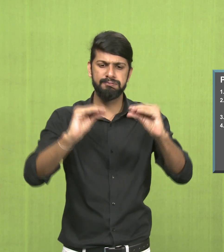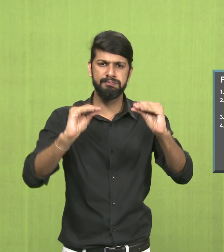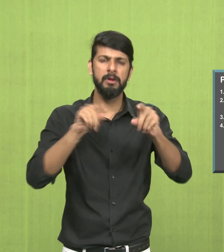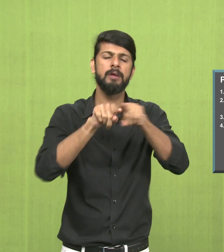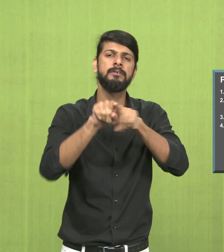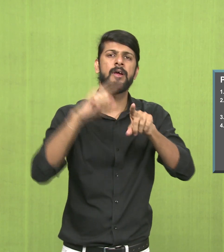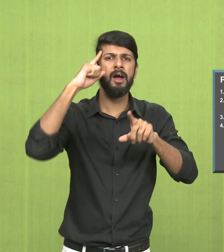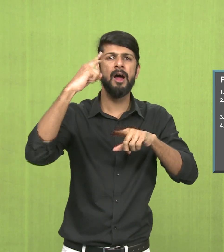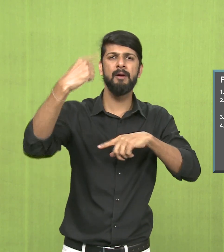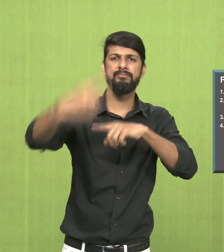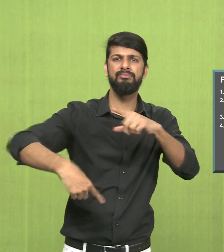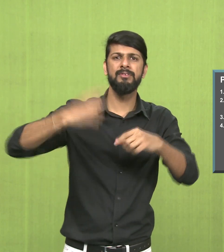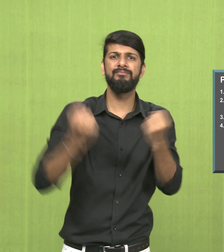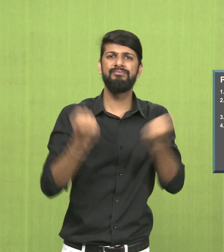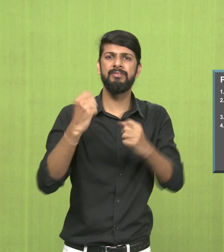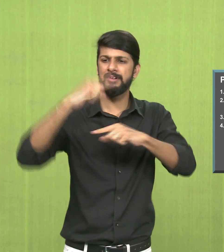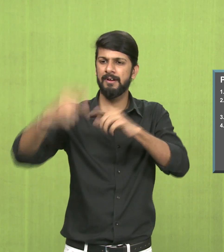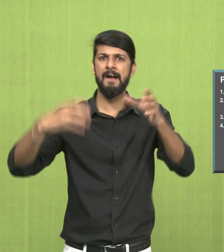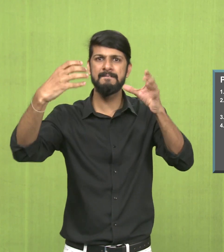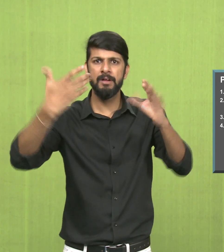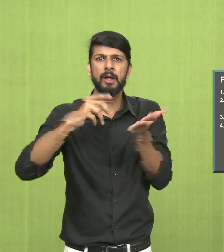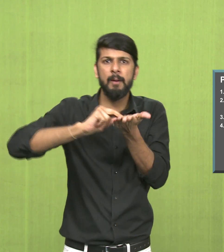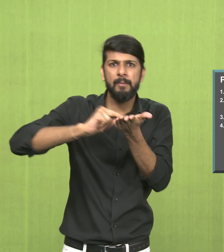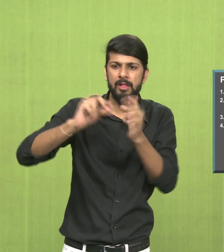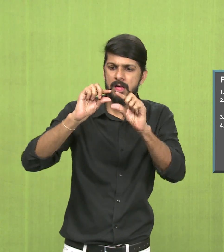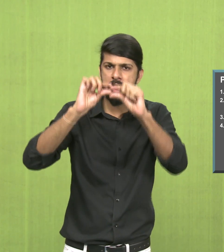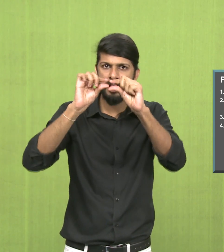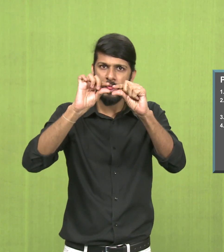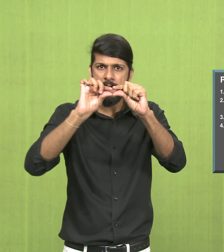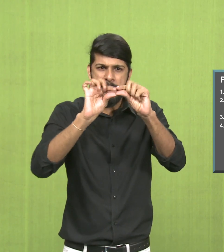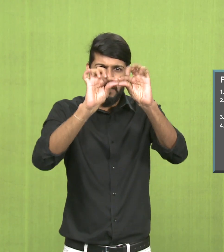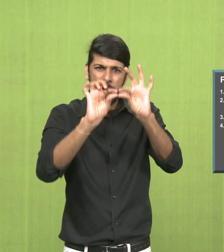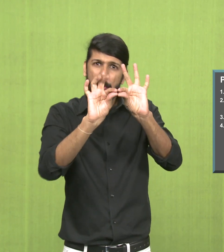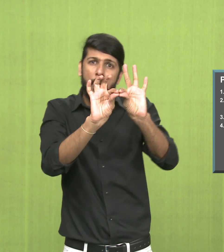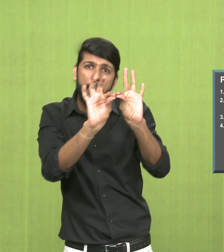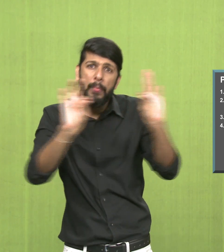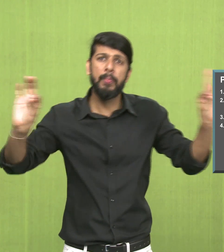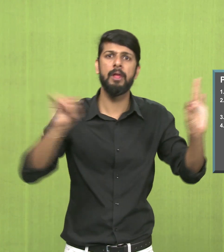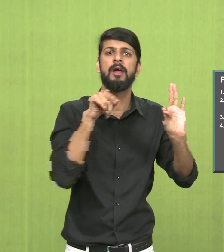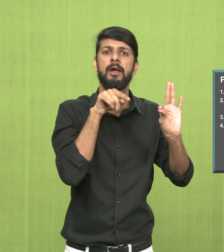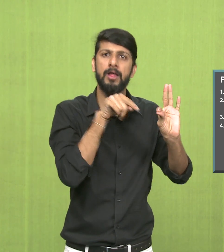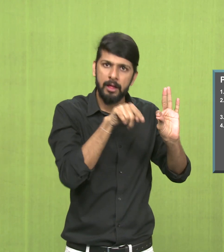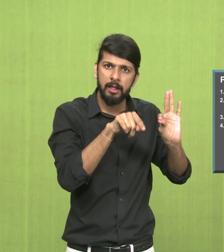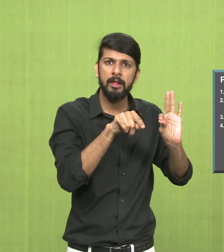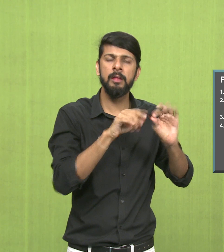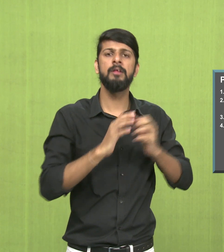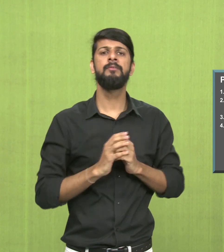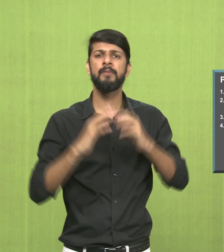are made out of material like rubber. So, you have tires also made of rubber, and lino are